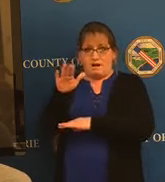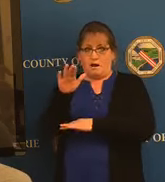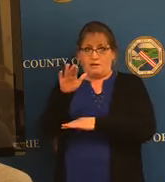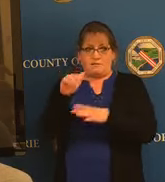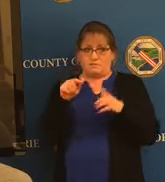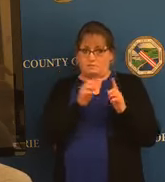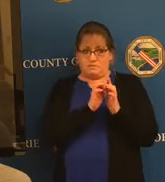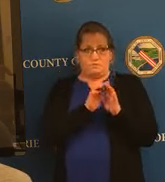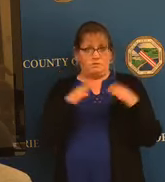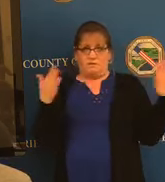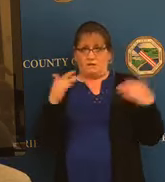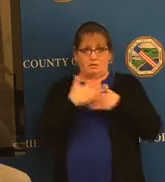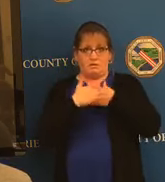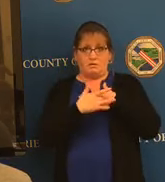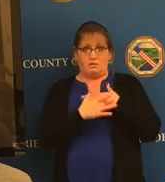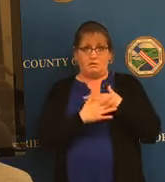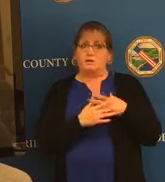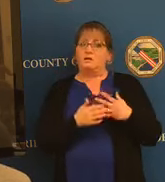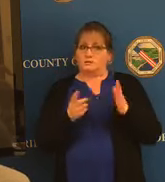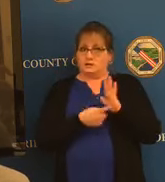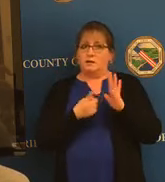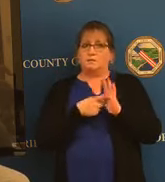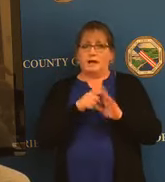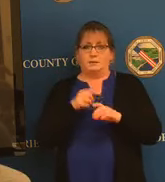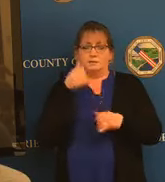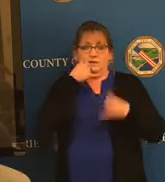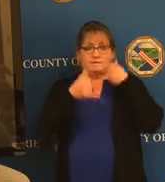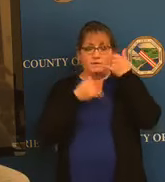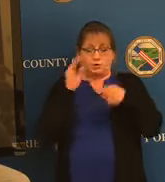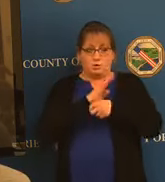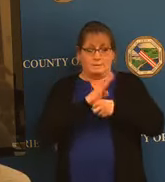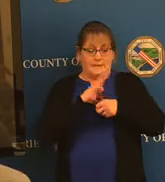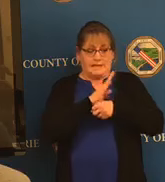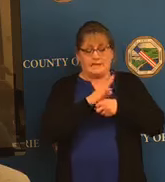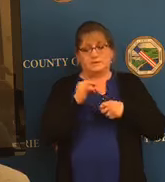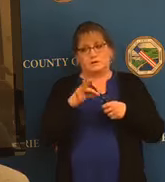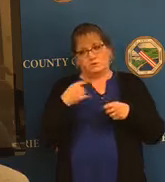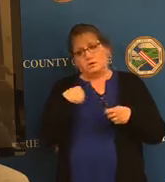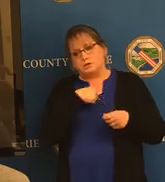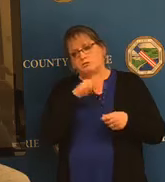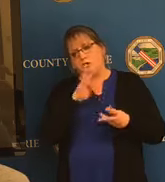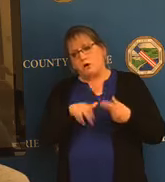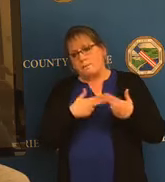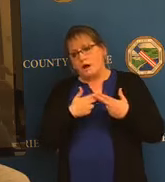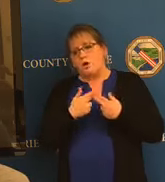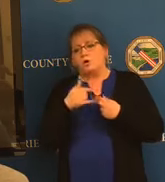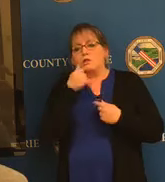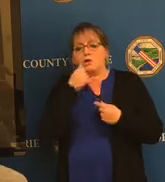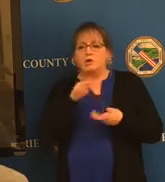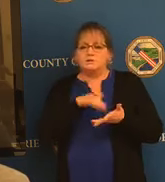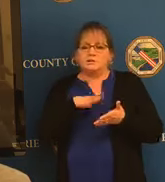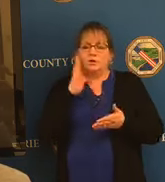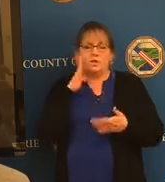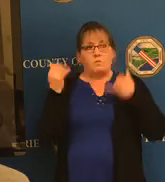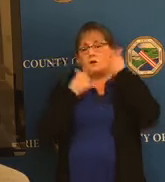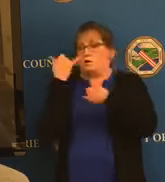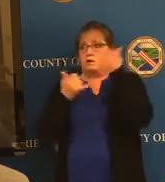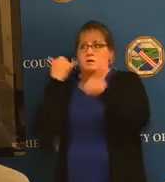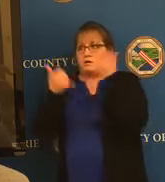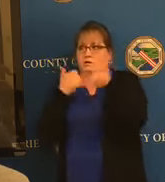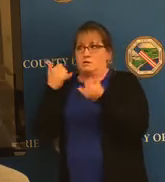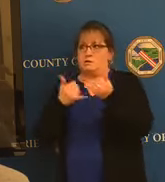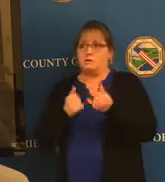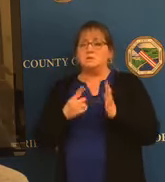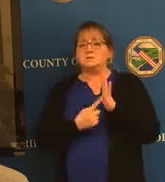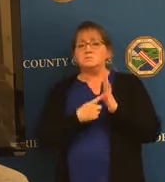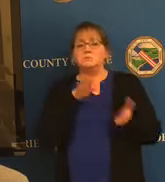and I'm certain right now they're probably busy because they usually get busy whenever we talk about the call center. And then other times of the day it slows down. You can walk in there and there's only 2